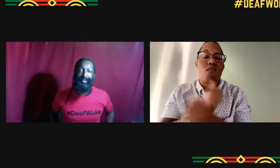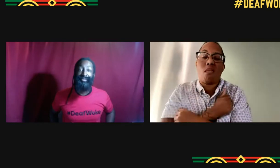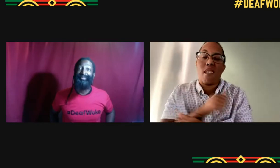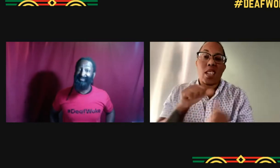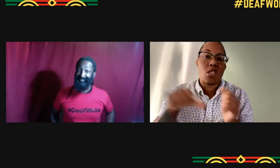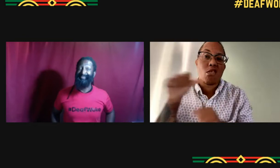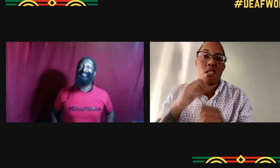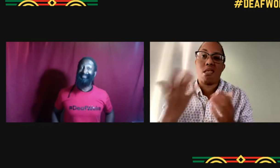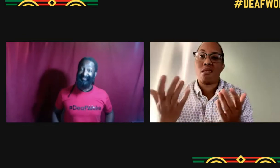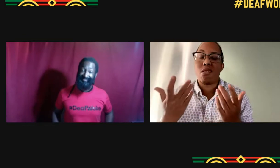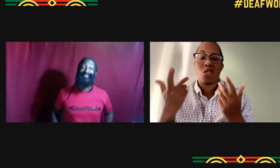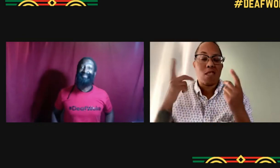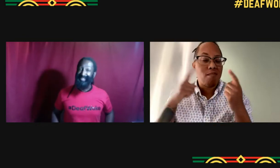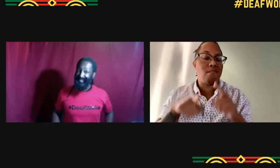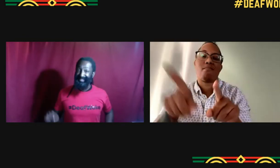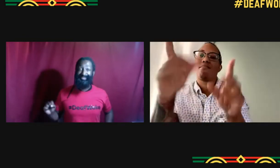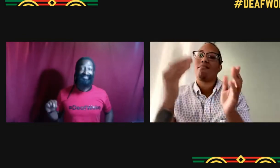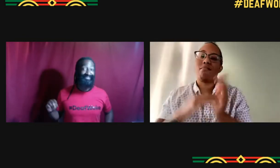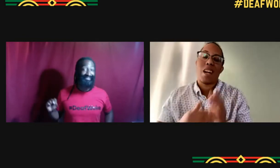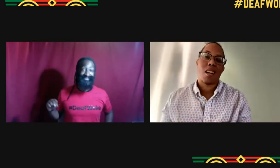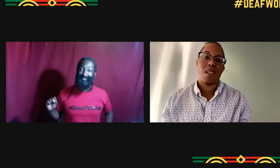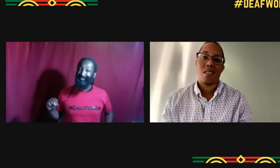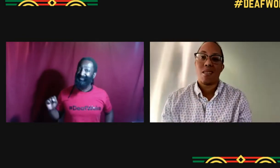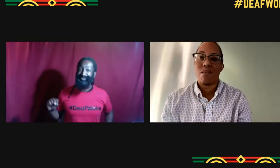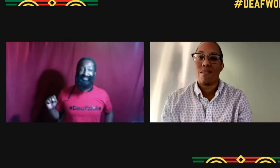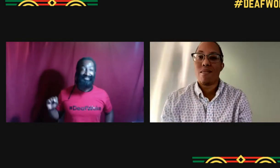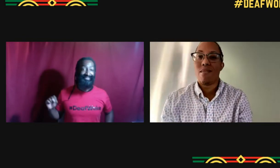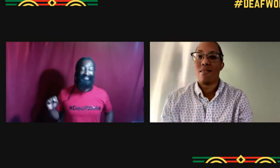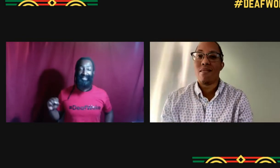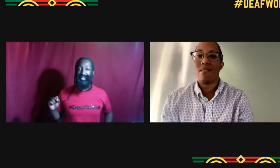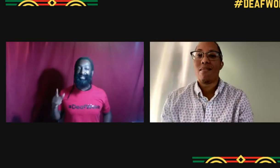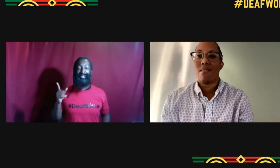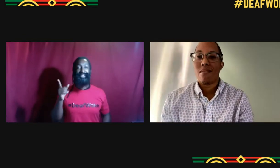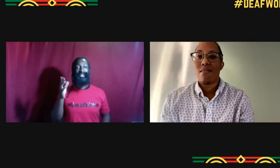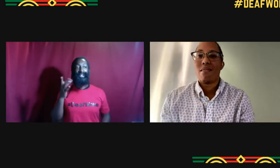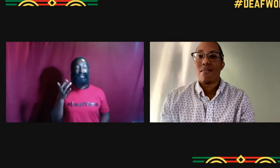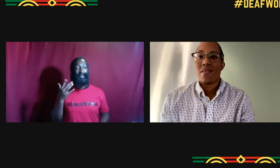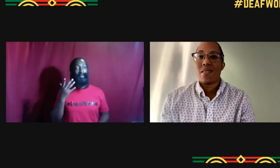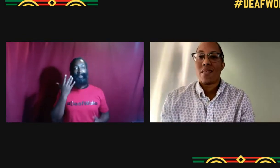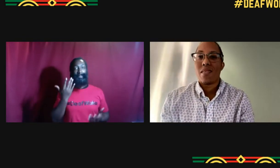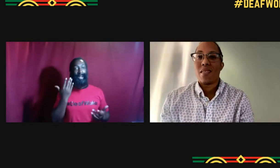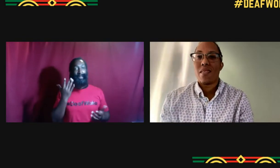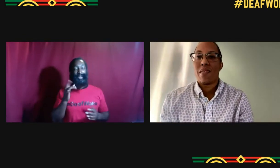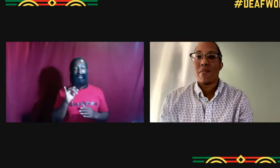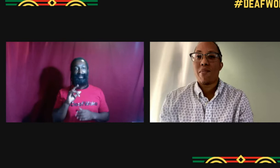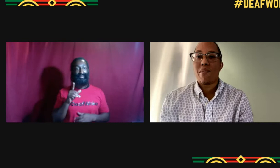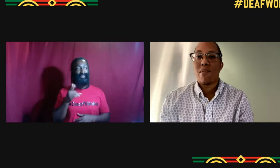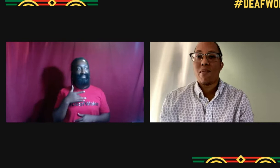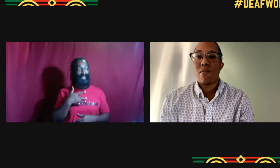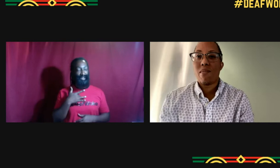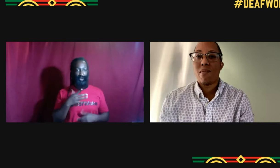and still supporting each other and still loving each other through it and getting back on track together again.